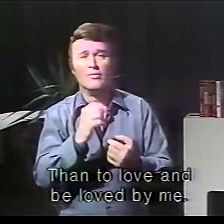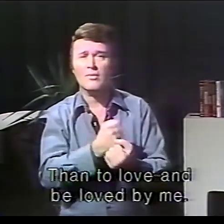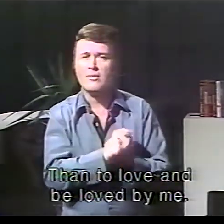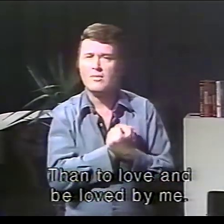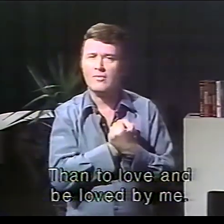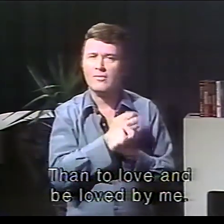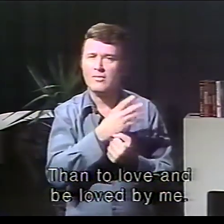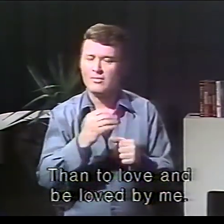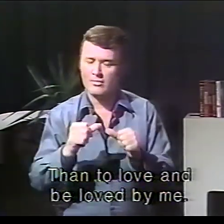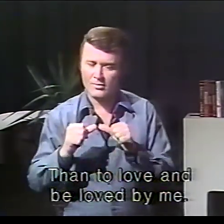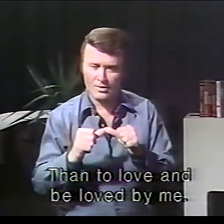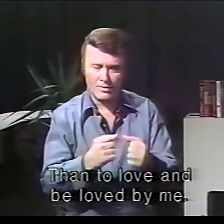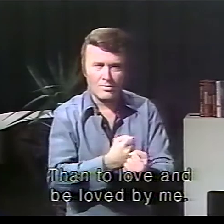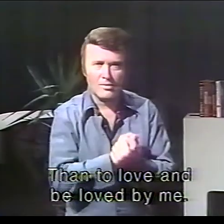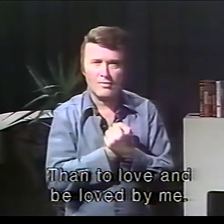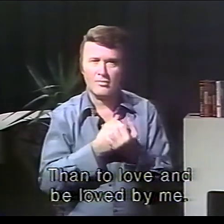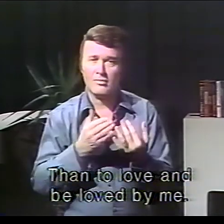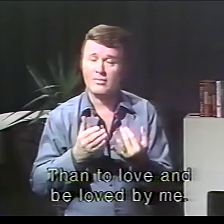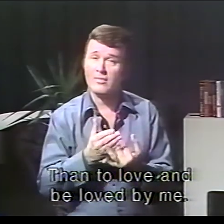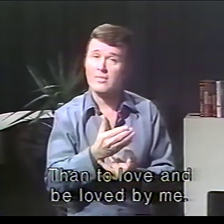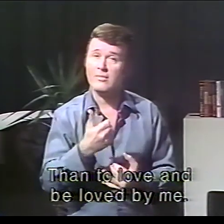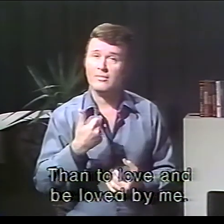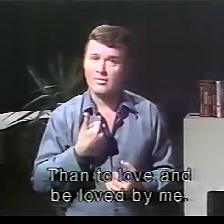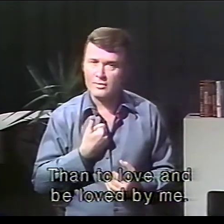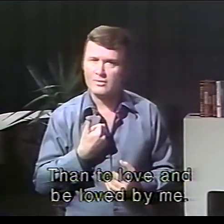than to love and to be loved by me.